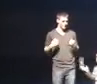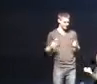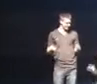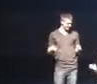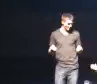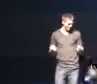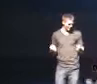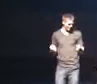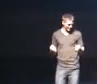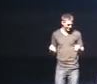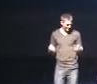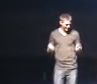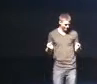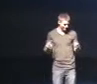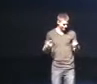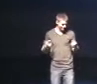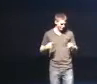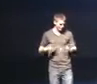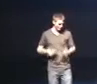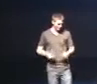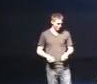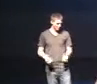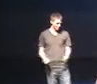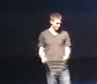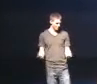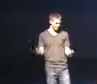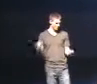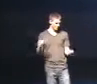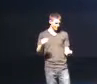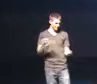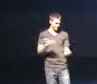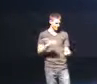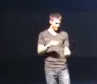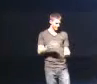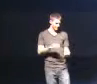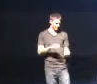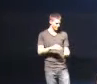gives his heart, and he last time.